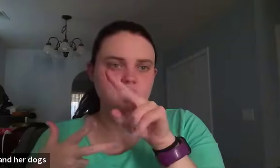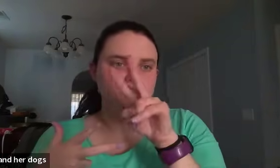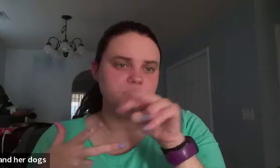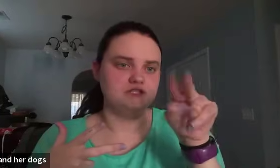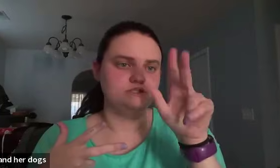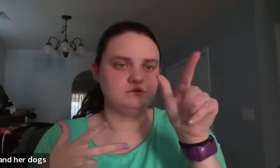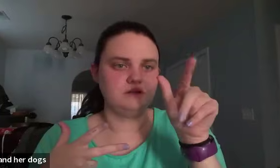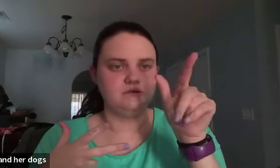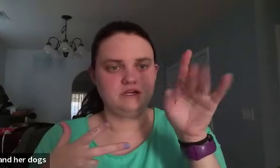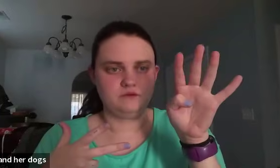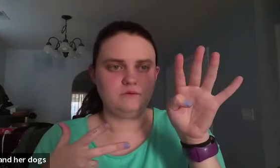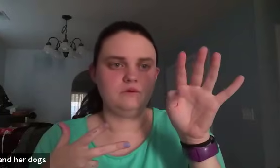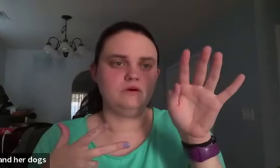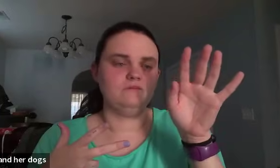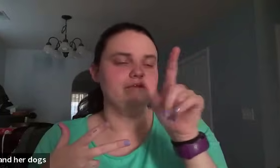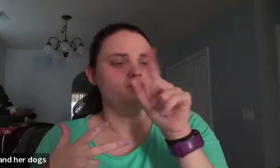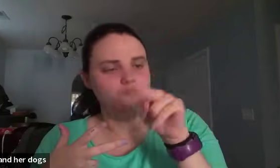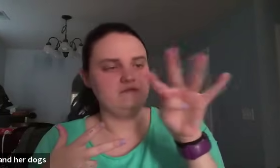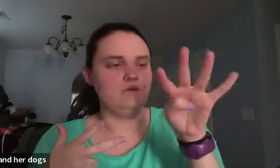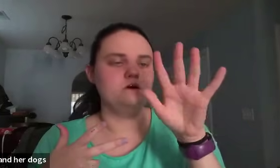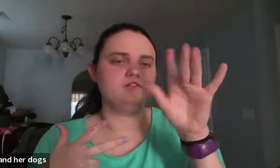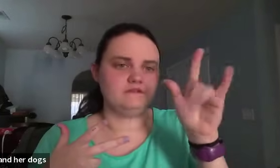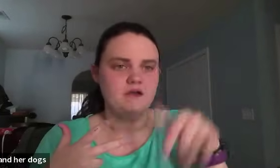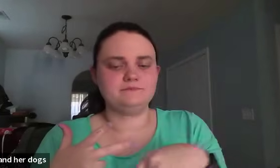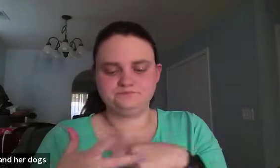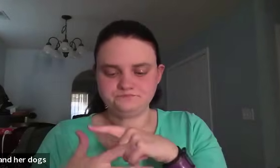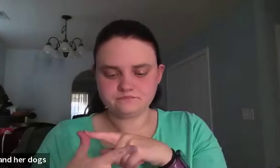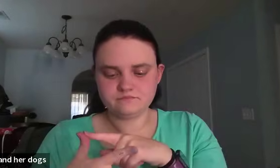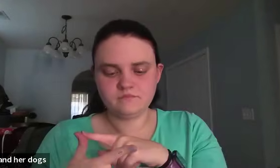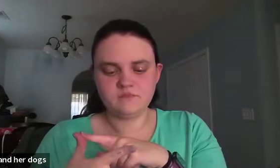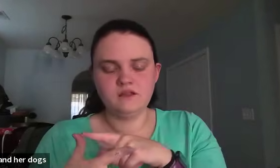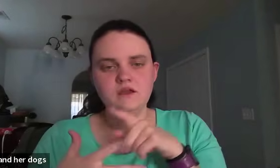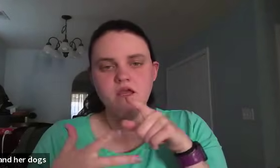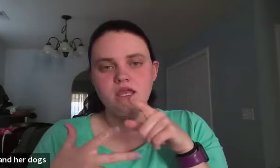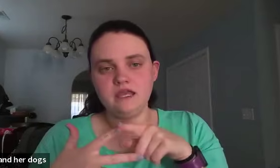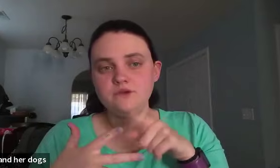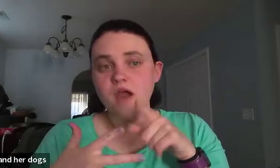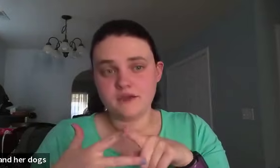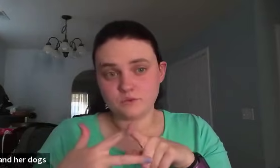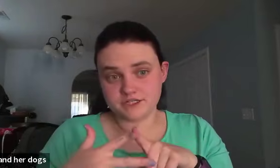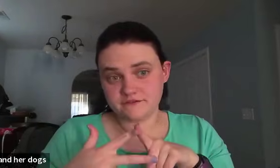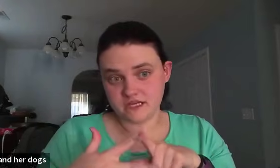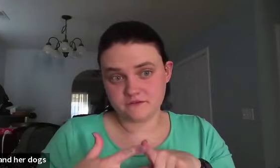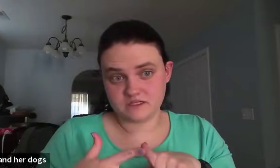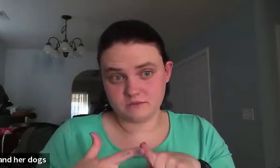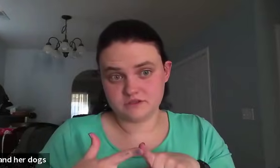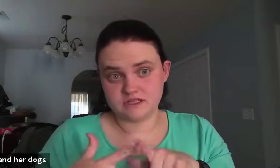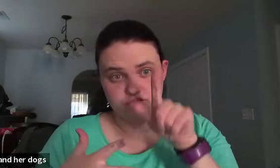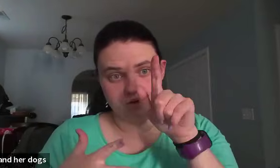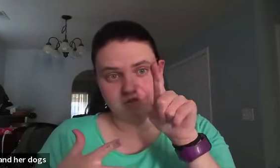21, 22, 23, 24, 24, 25. If you ever were to forget those numbers, like